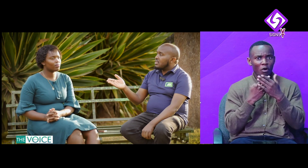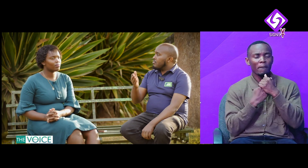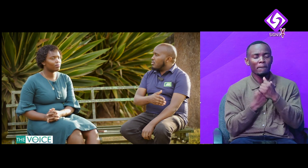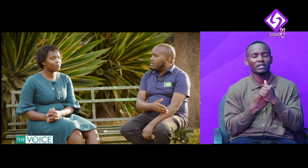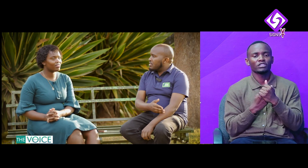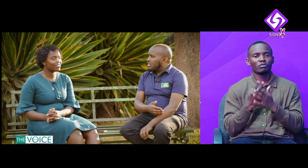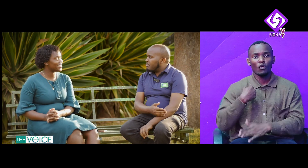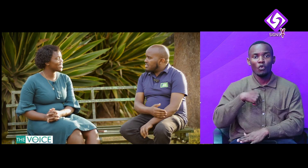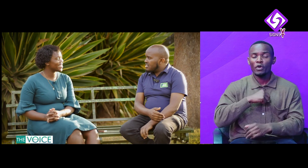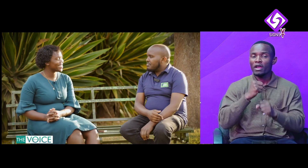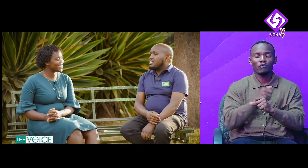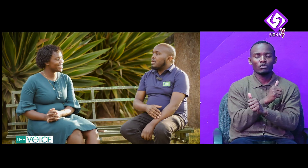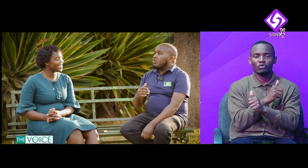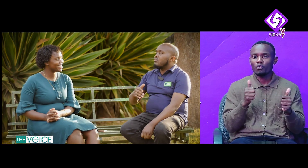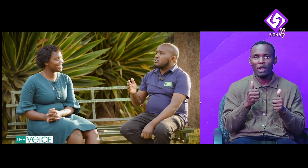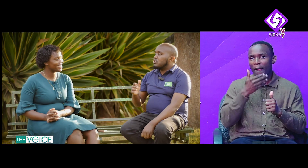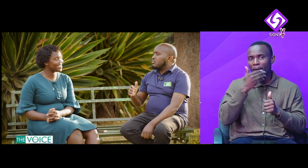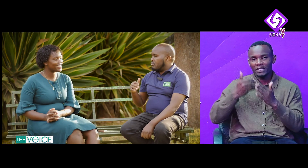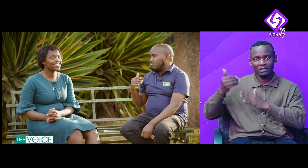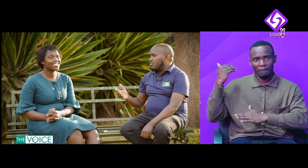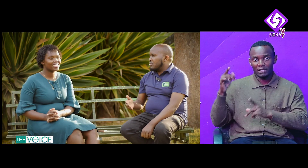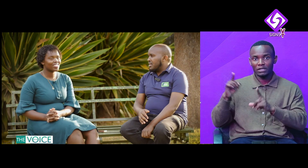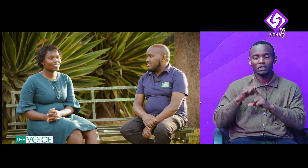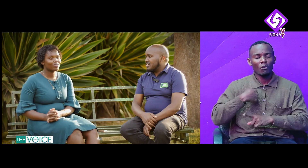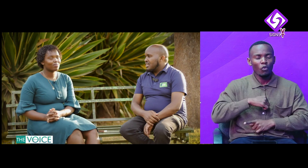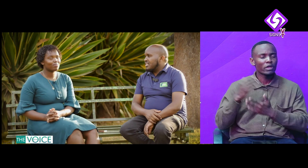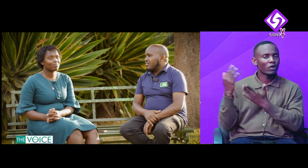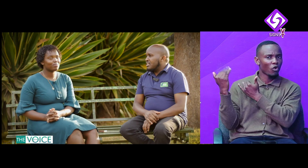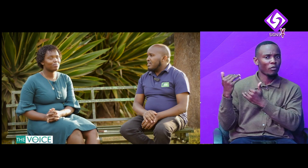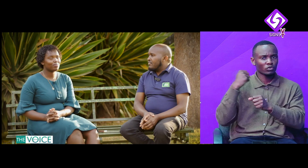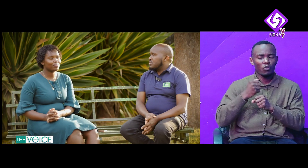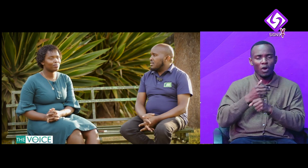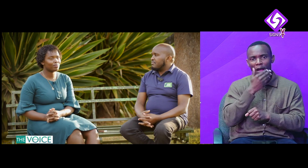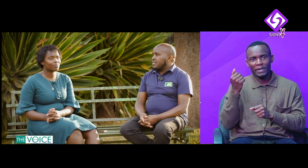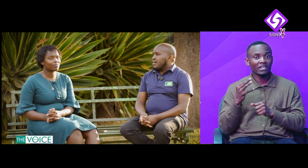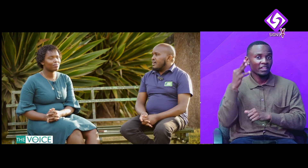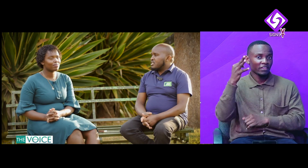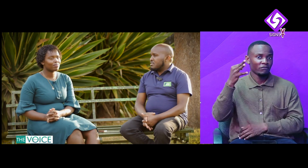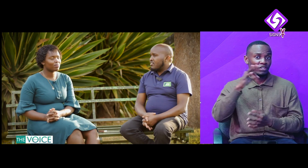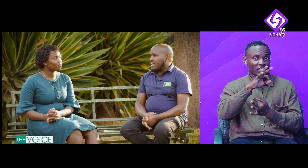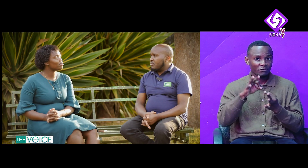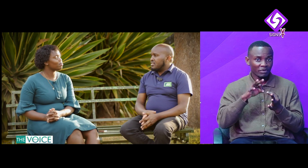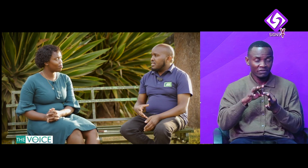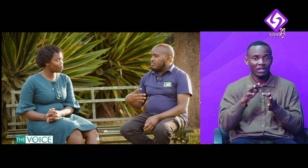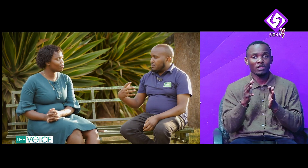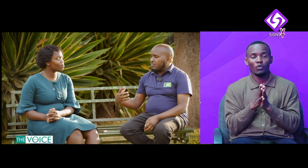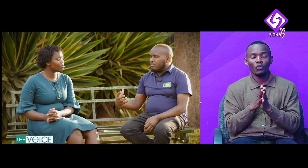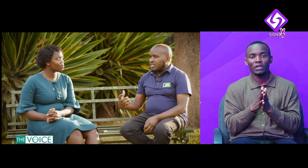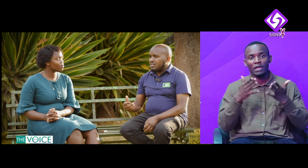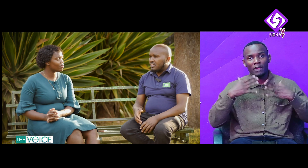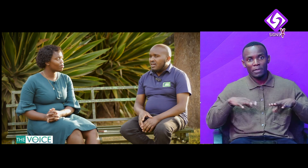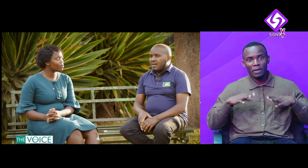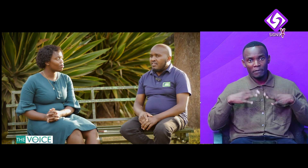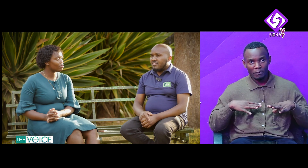we've always done better in the past, and we look forward to doing more with you guys in the near future, specifically with the